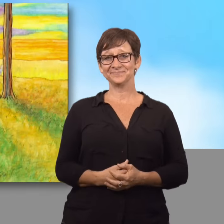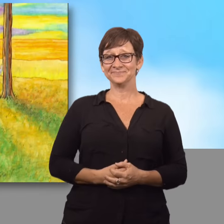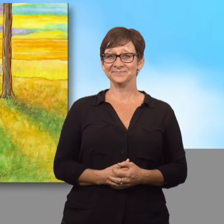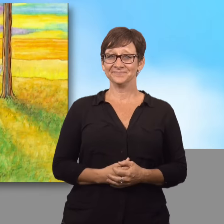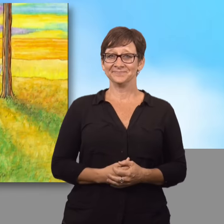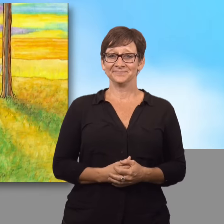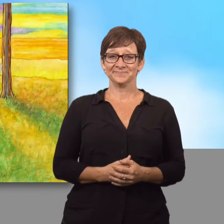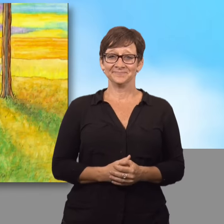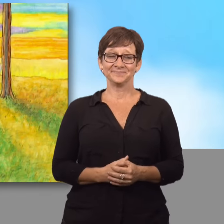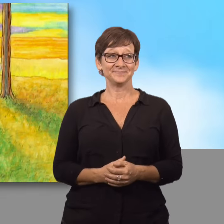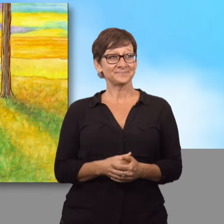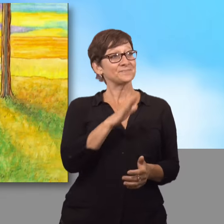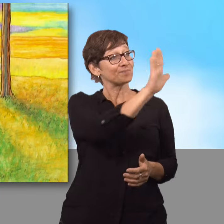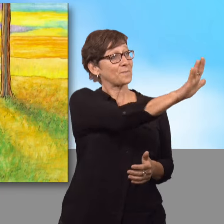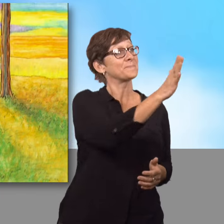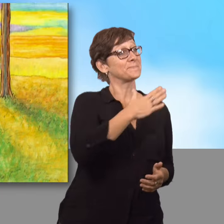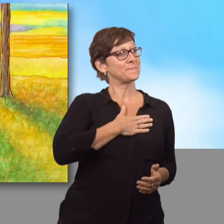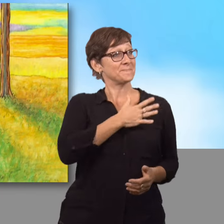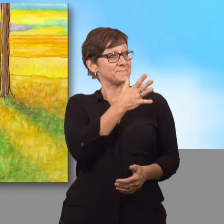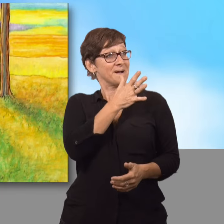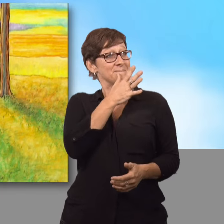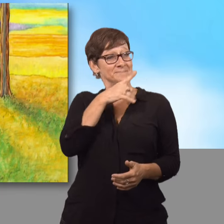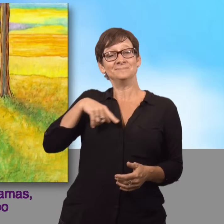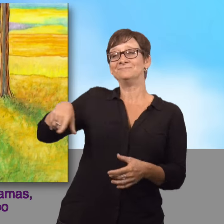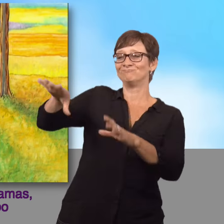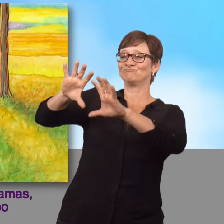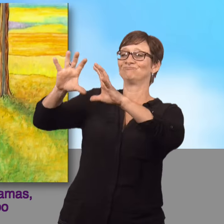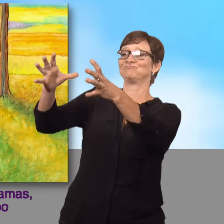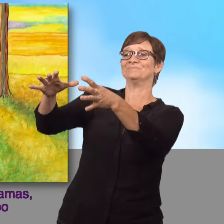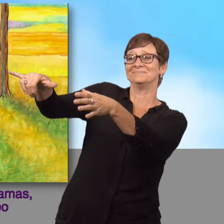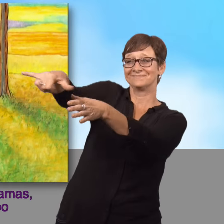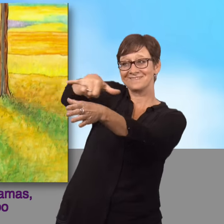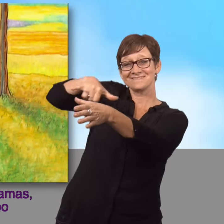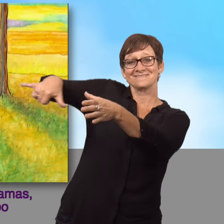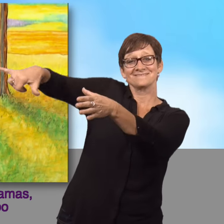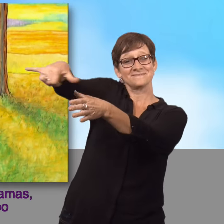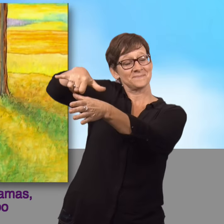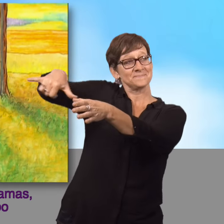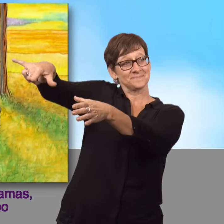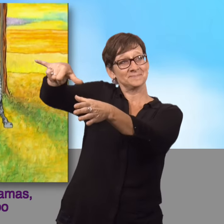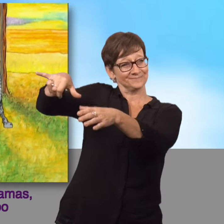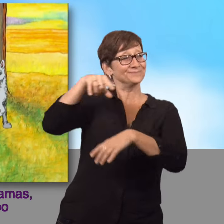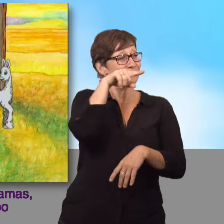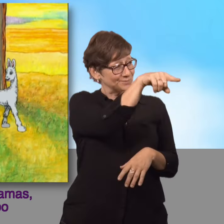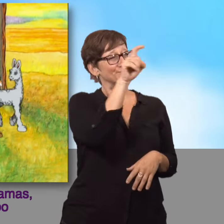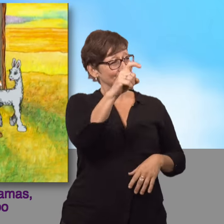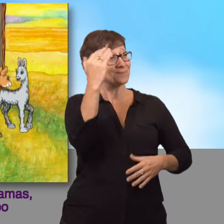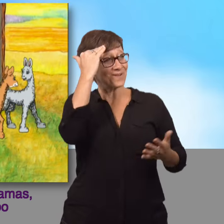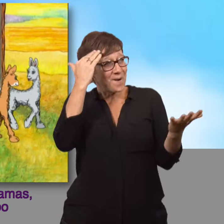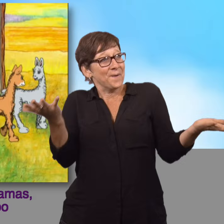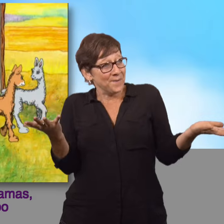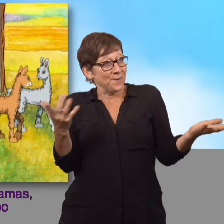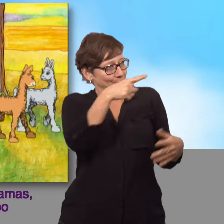Our mamas belong to the same herd. And you know all about llamas, cause you are one too.